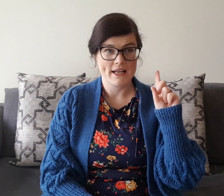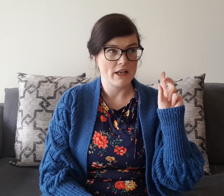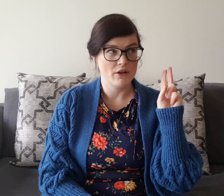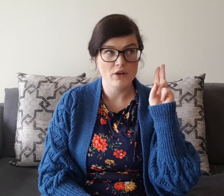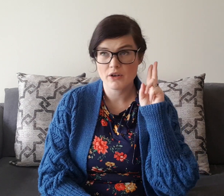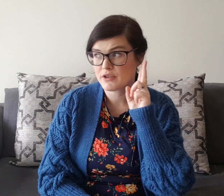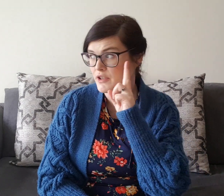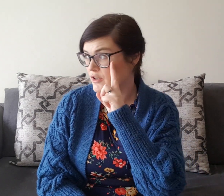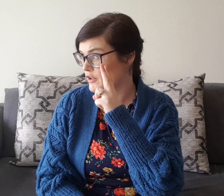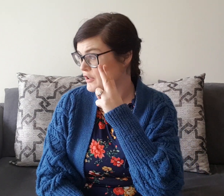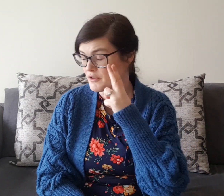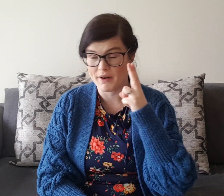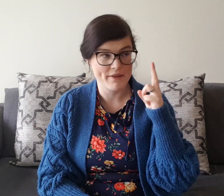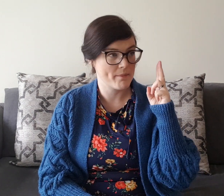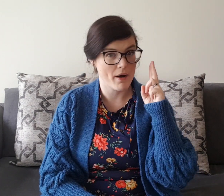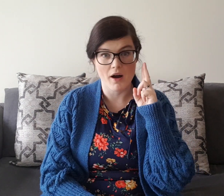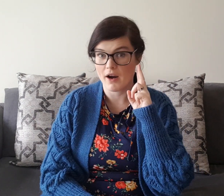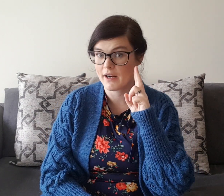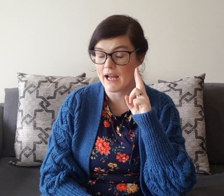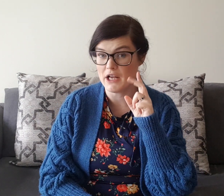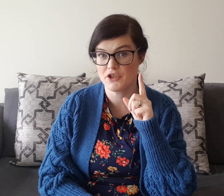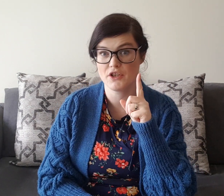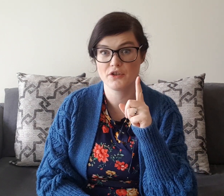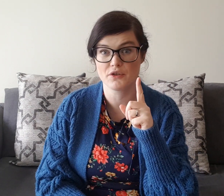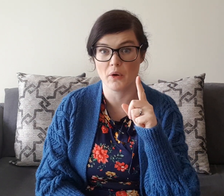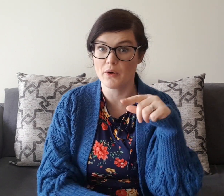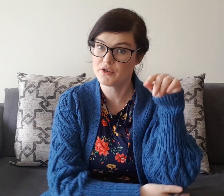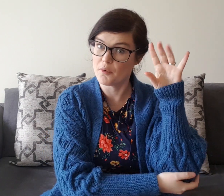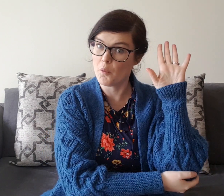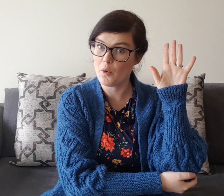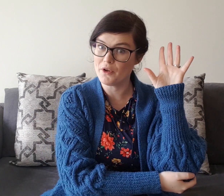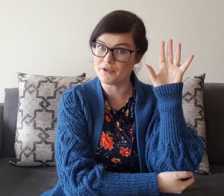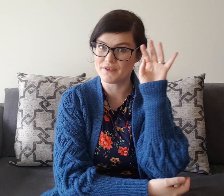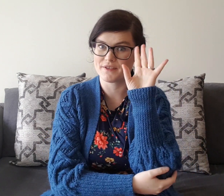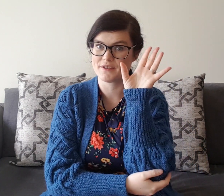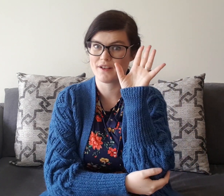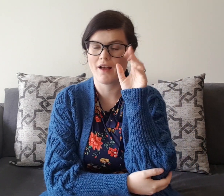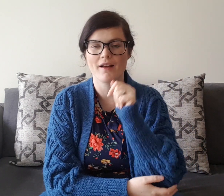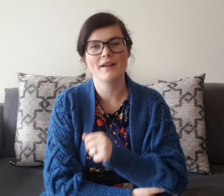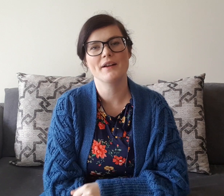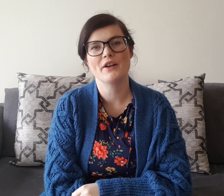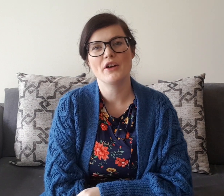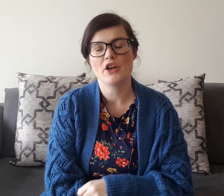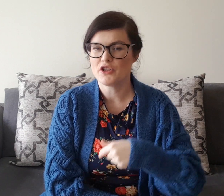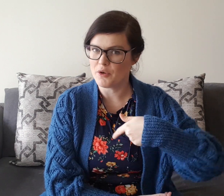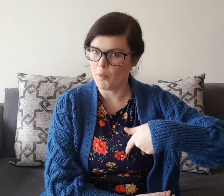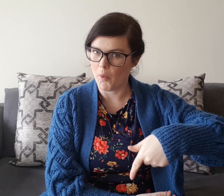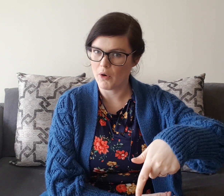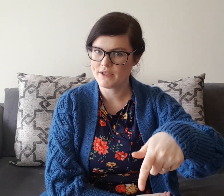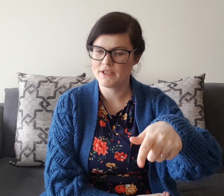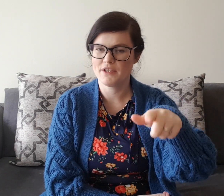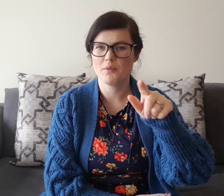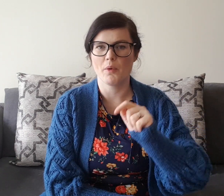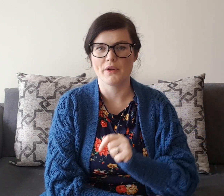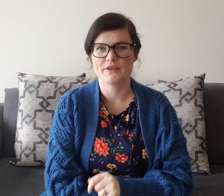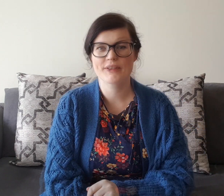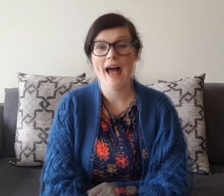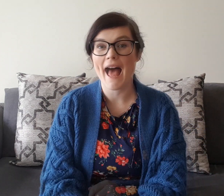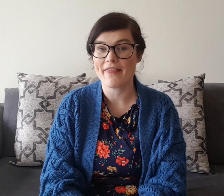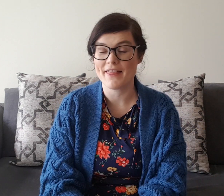Charlie looked and looked around the park, and she saw some woods. She walked into the woods, and there